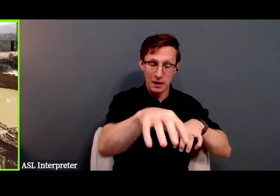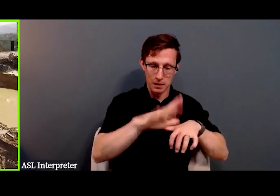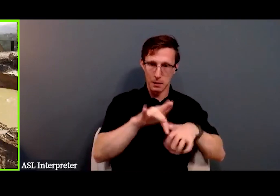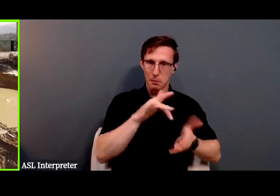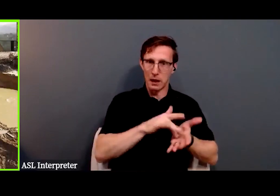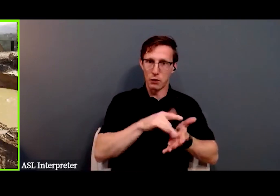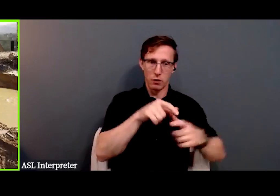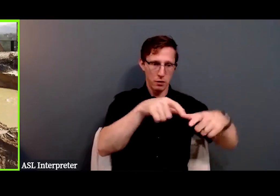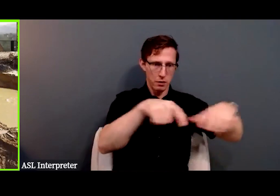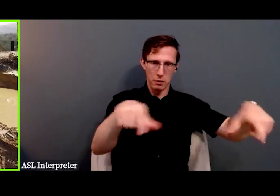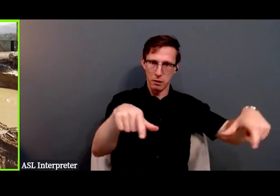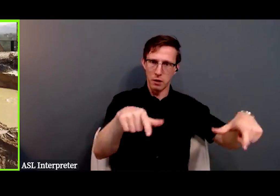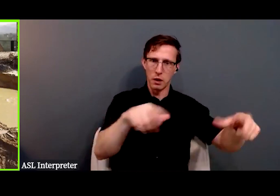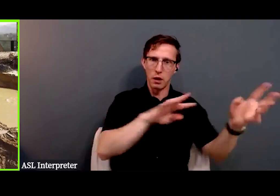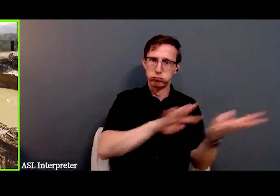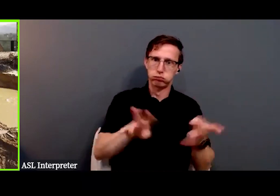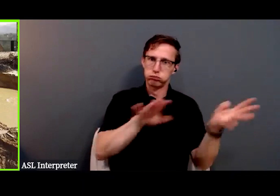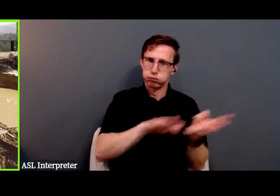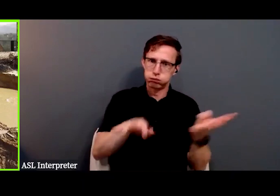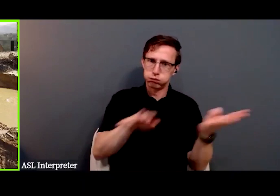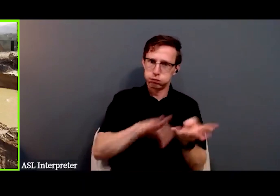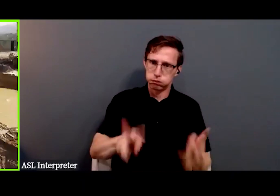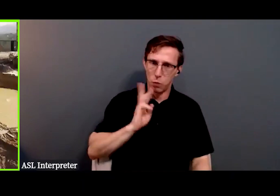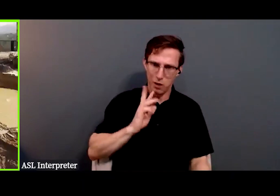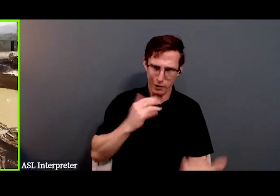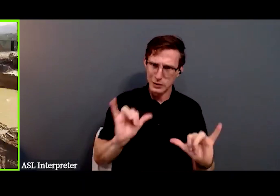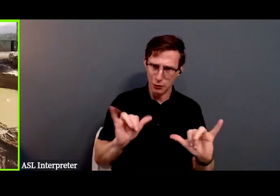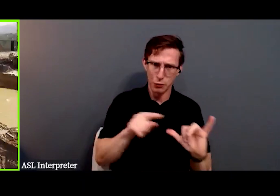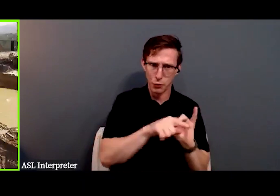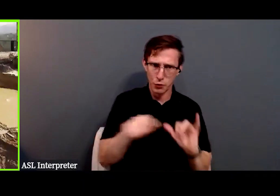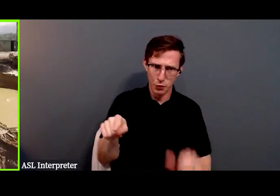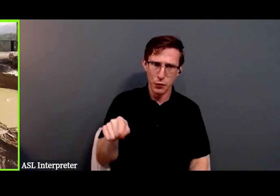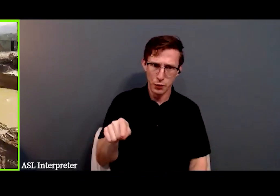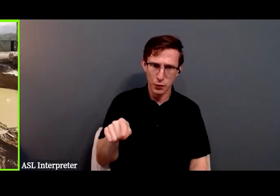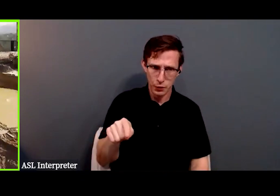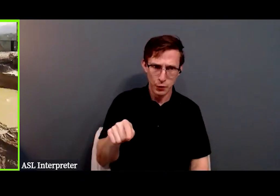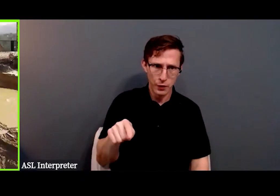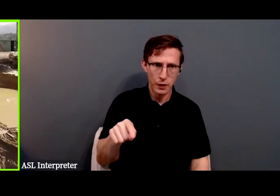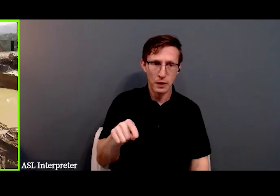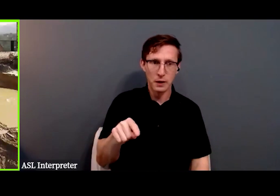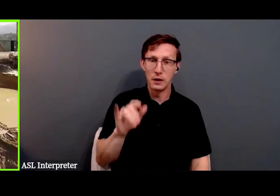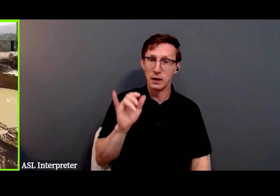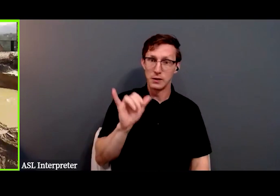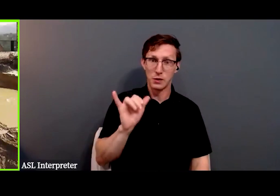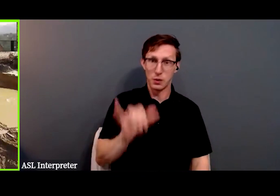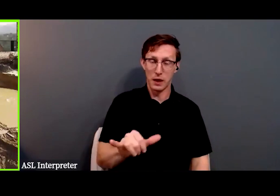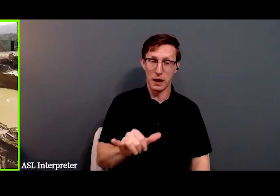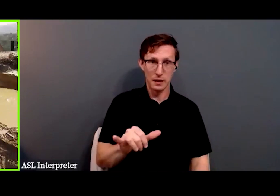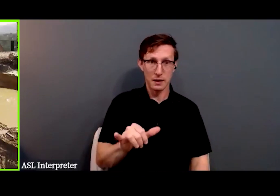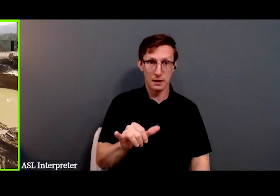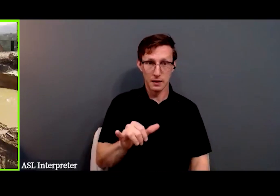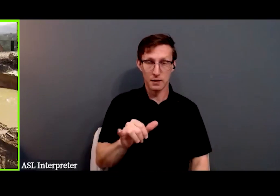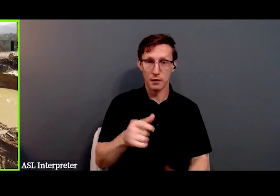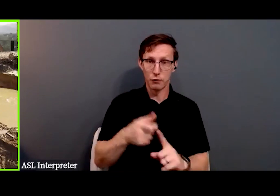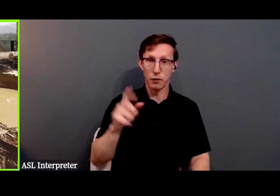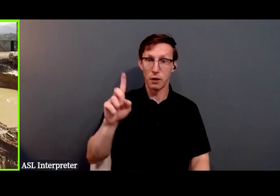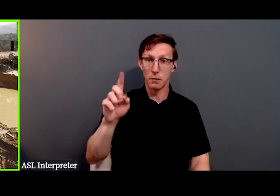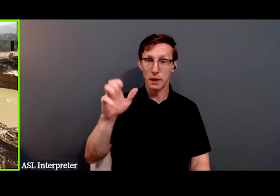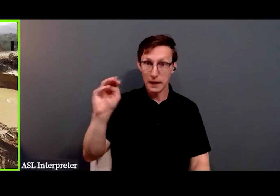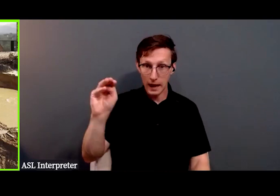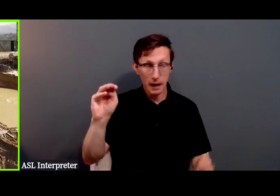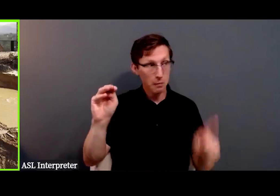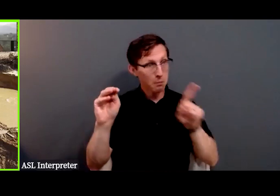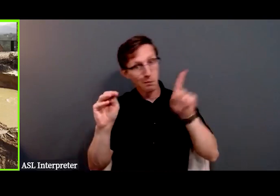in a creek bed. So that creek bed we talked about, continues to be fed by the spillway from the dam as well as